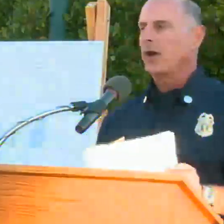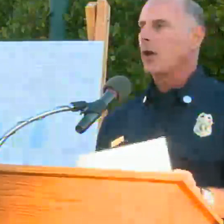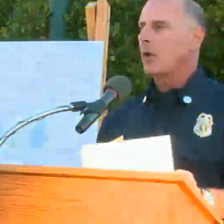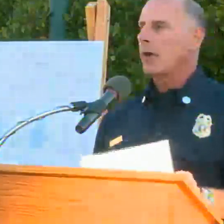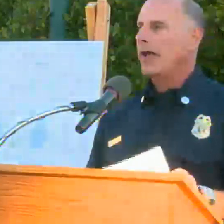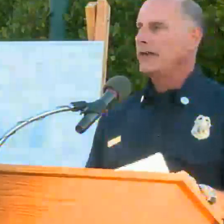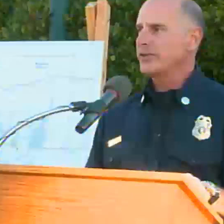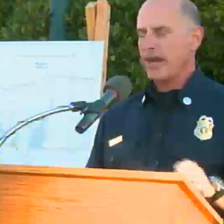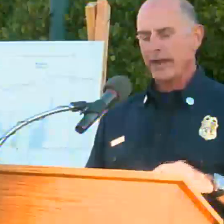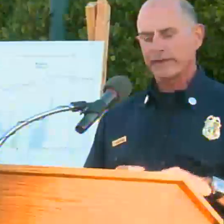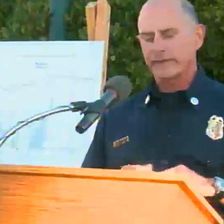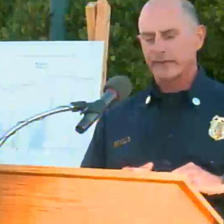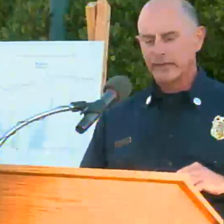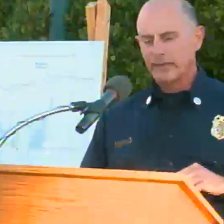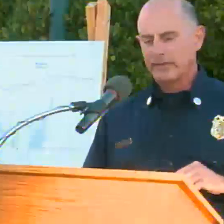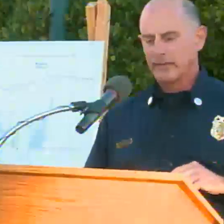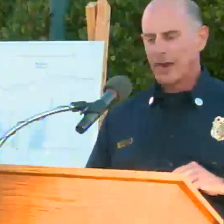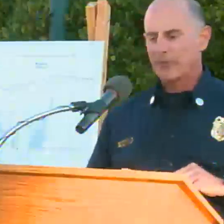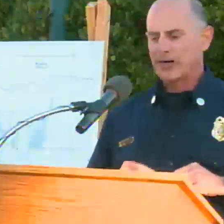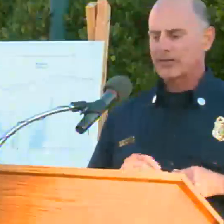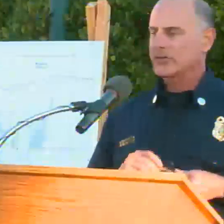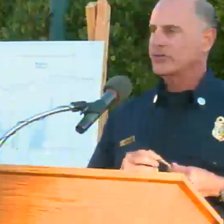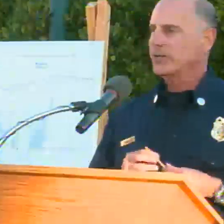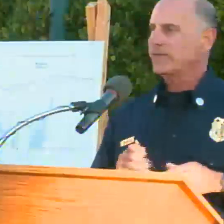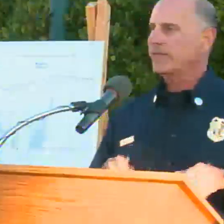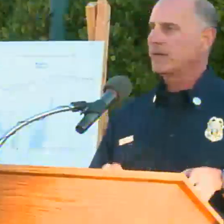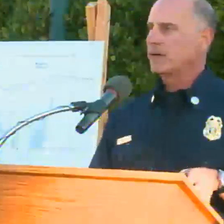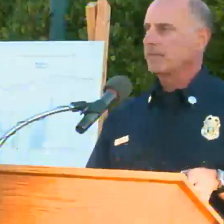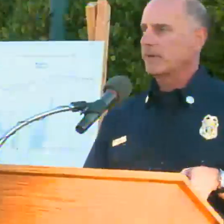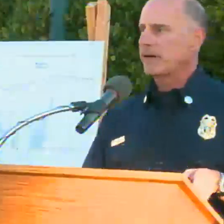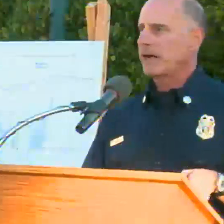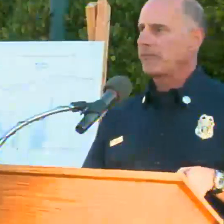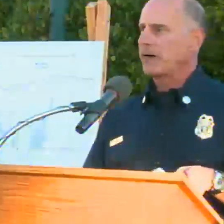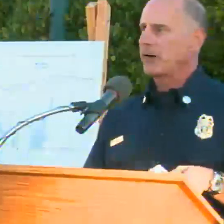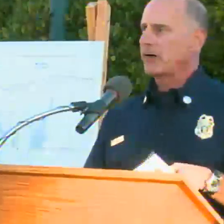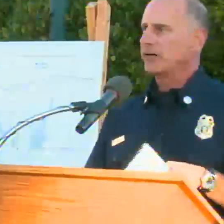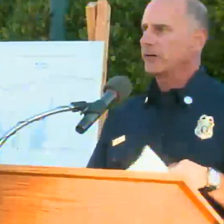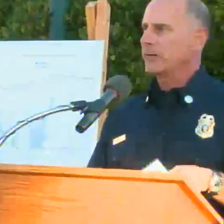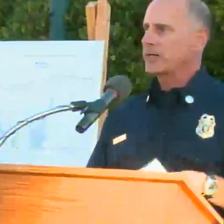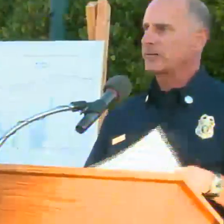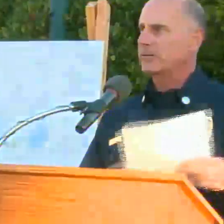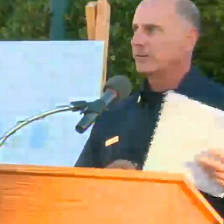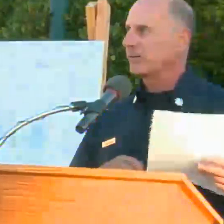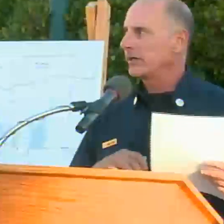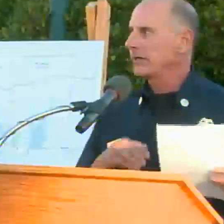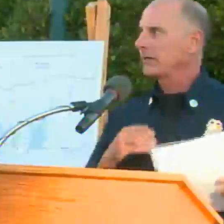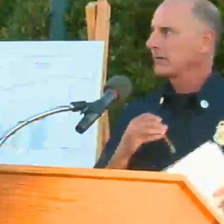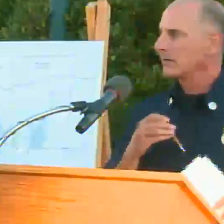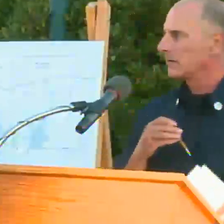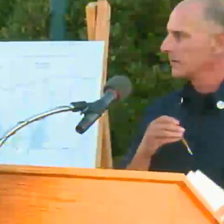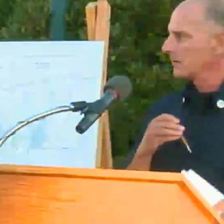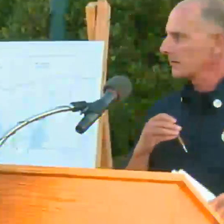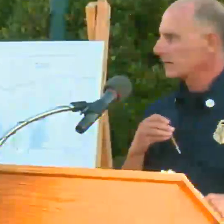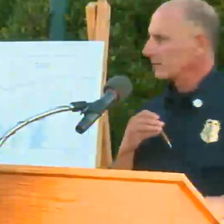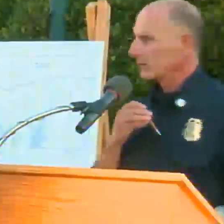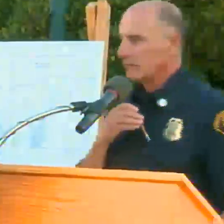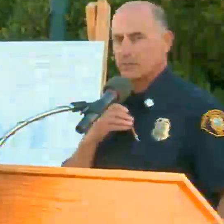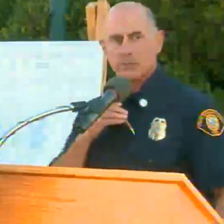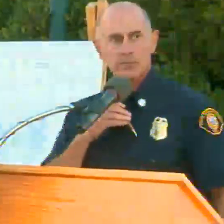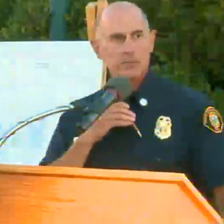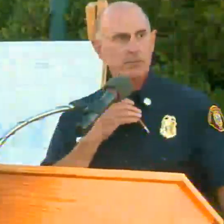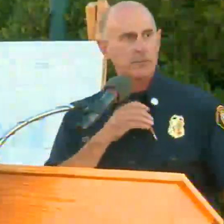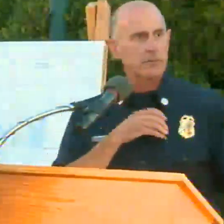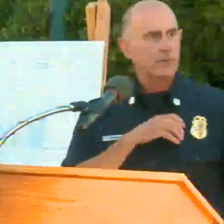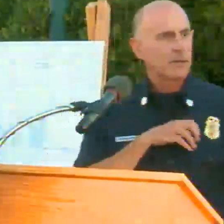Oh, it's OHS. He's the Operations Chief for CAL FIRE Incident Management Team 3.